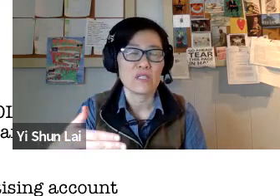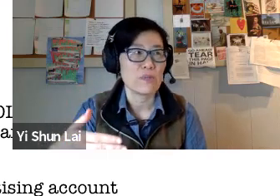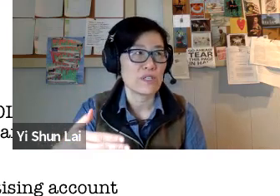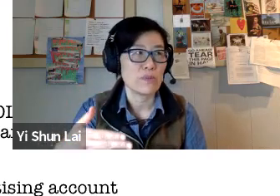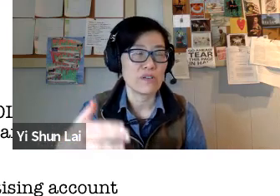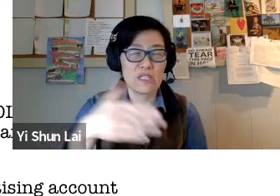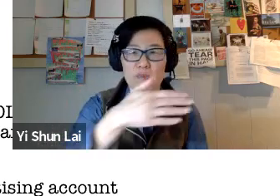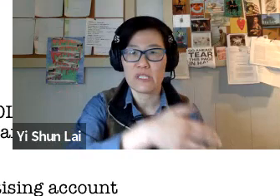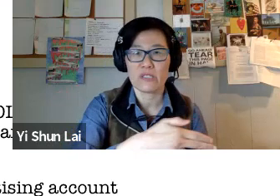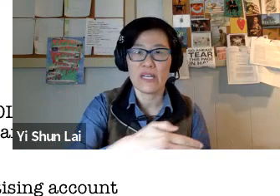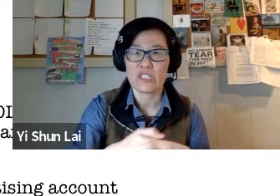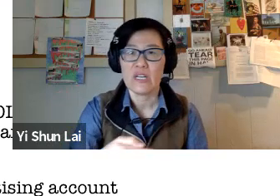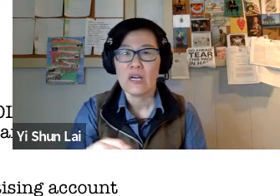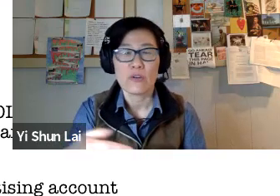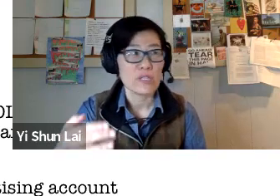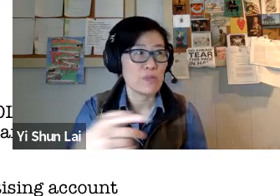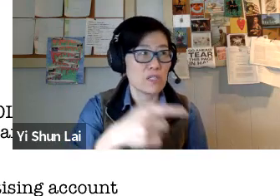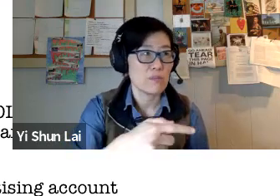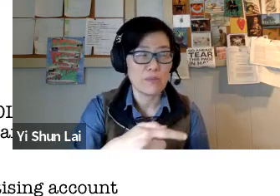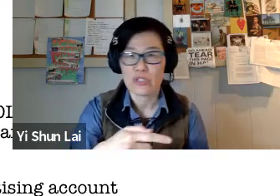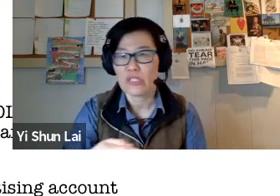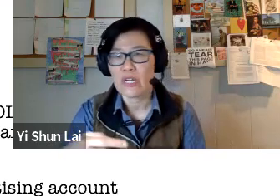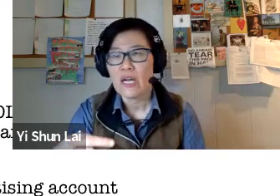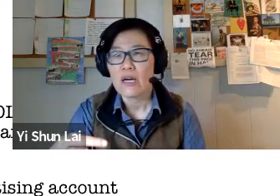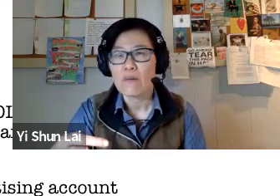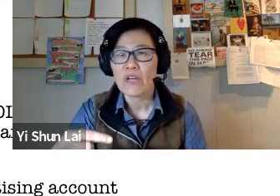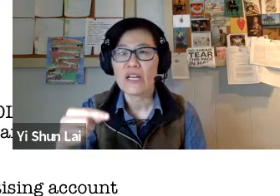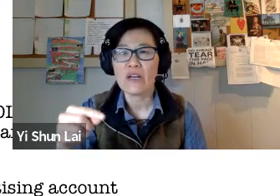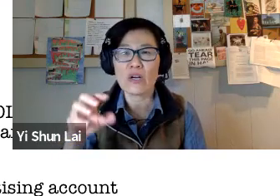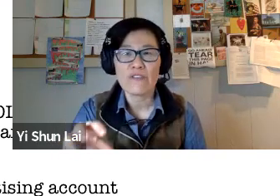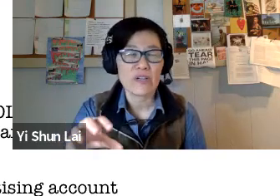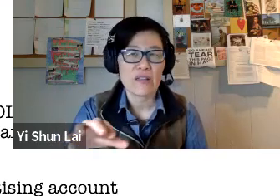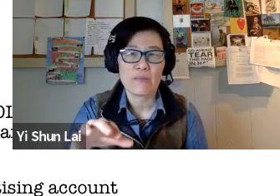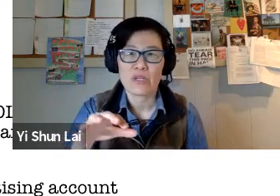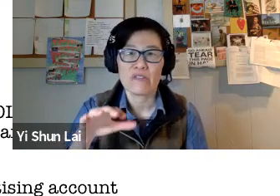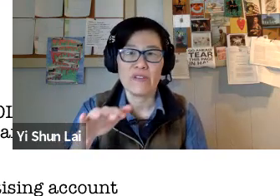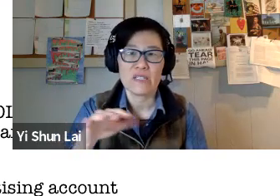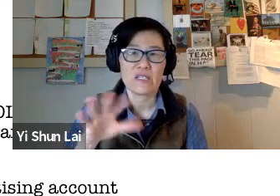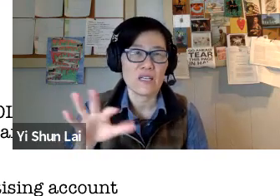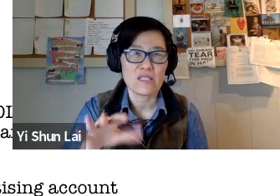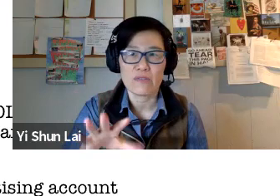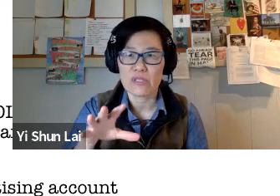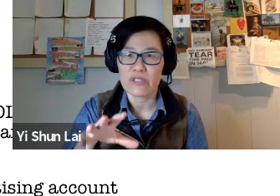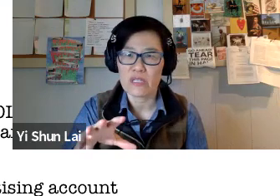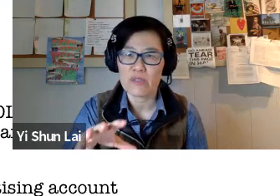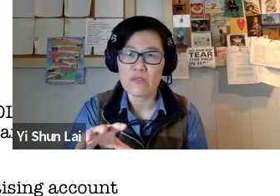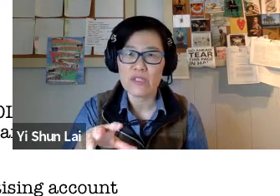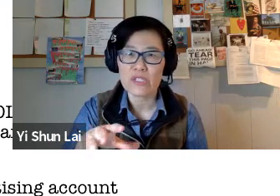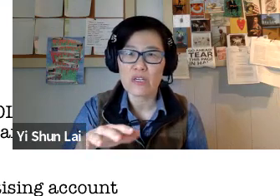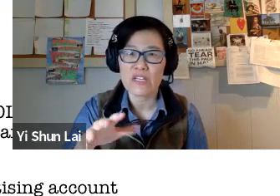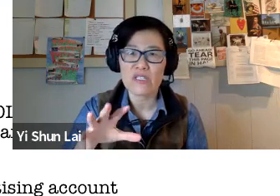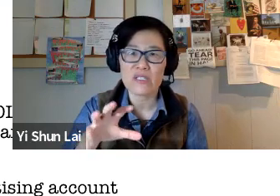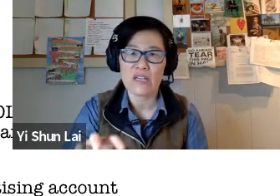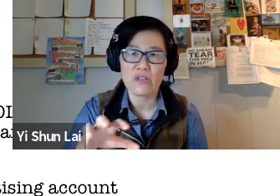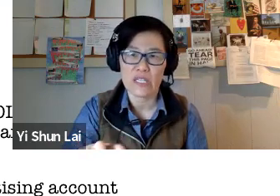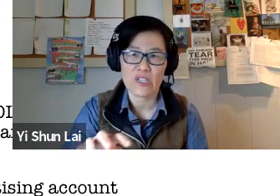querying this particular book to this particular agent or this particular publisher, sorry, I had already figured out that the book could fit into kind of several different subgenres.